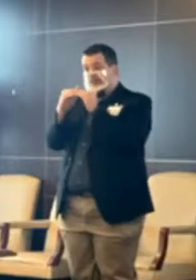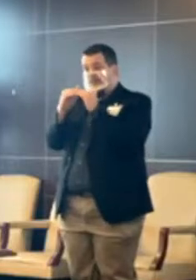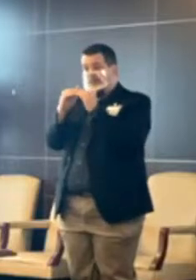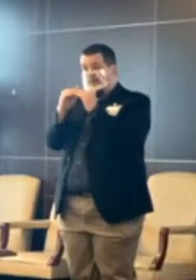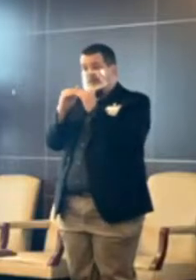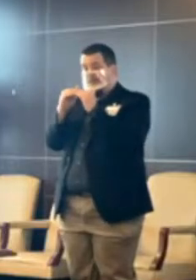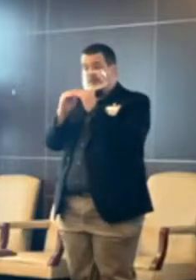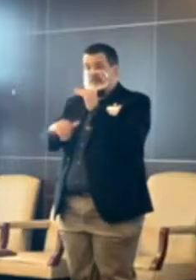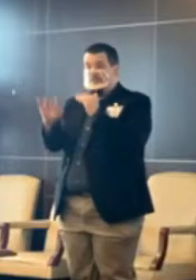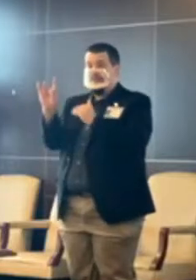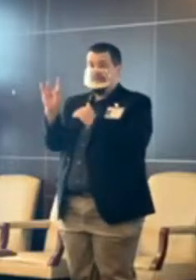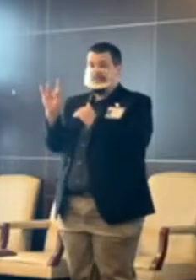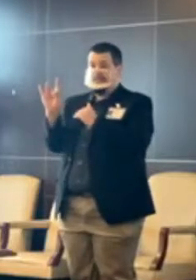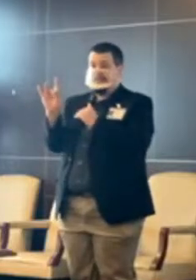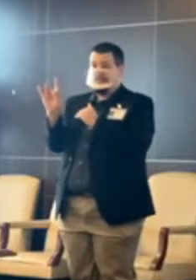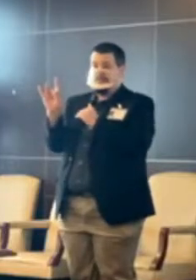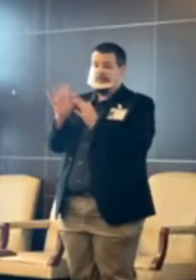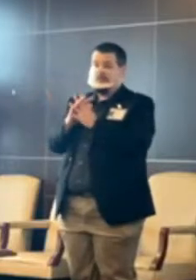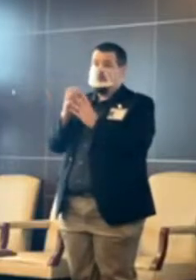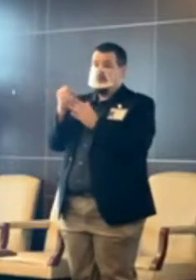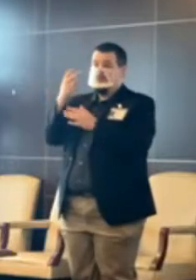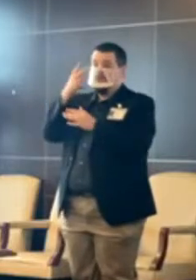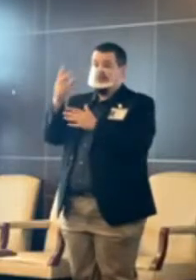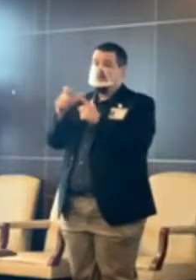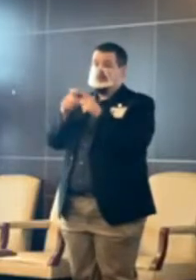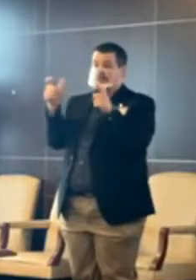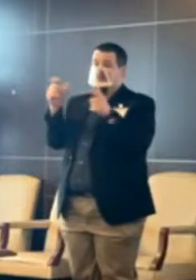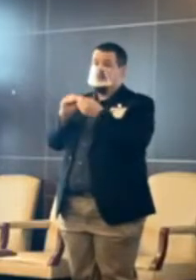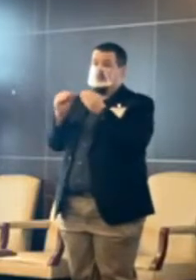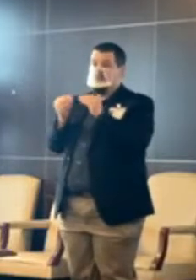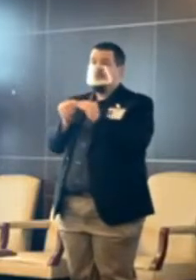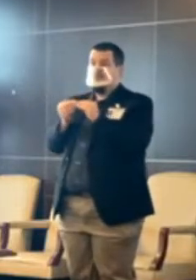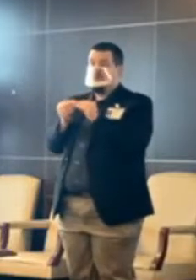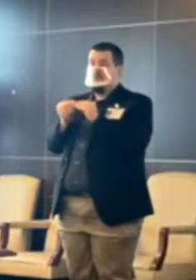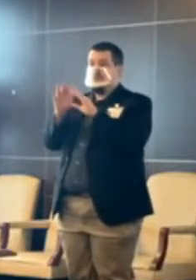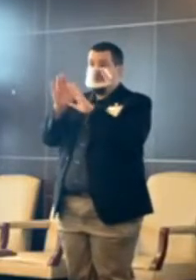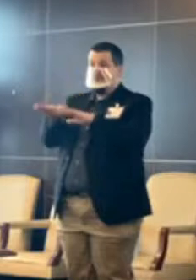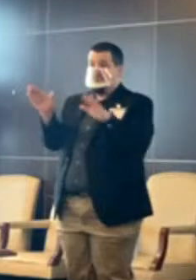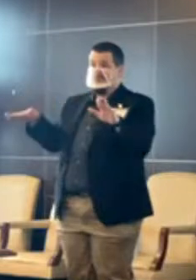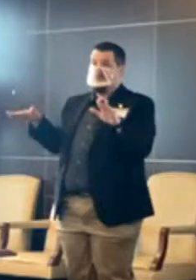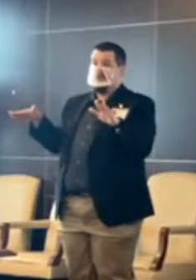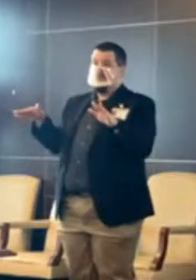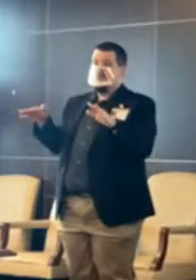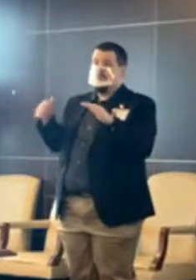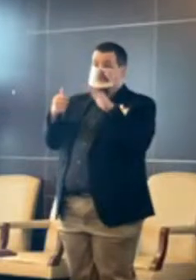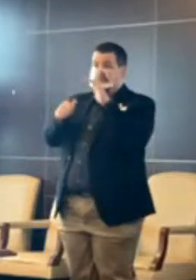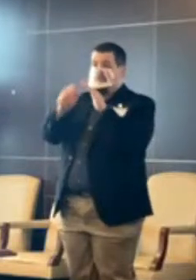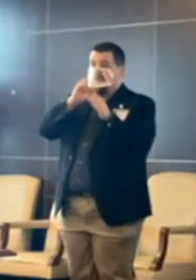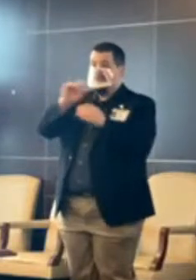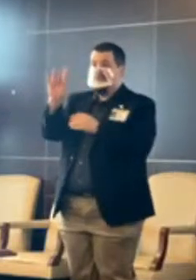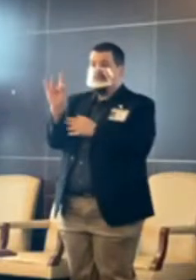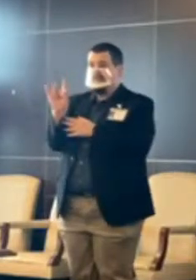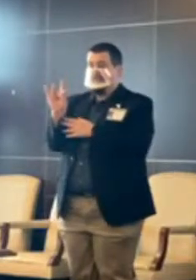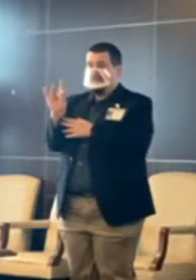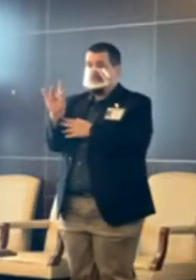with COVID-19 are under the age of 18. So we're seeing a larger number of children and those under the age of 18